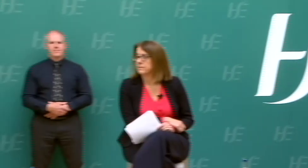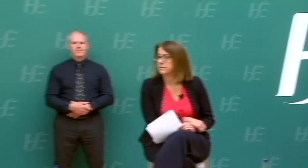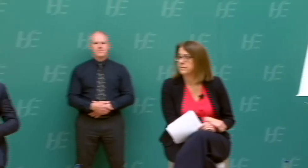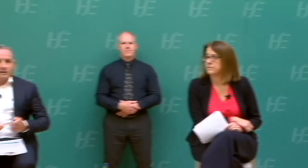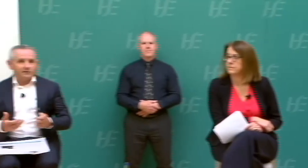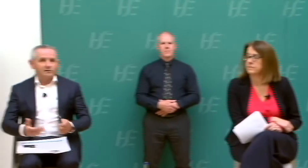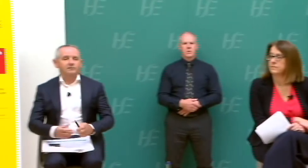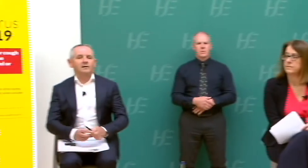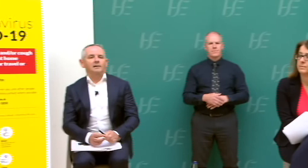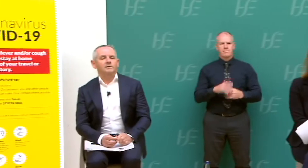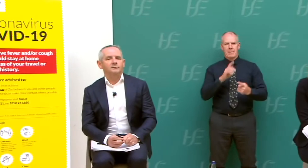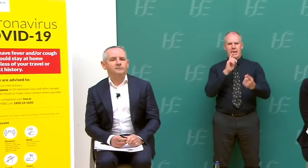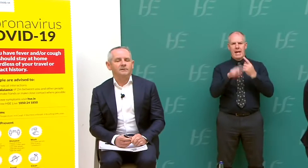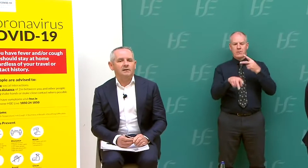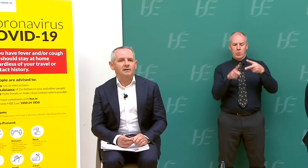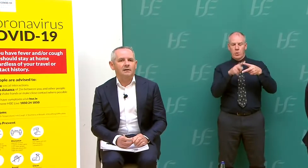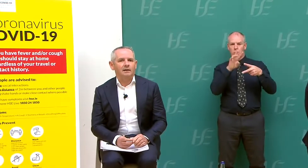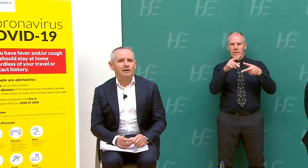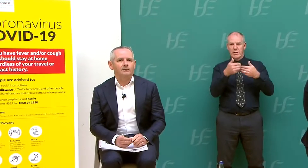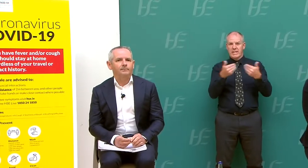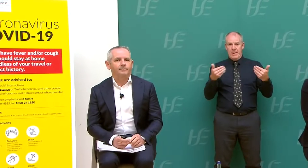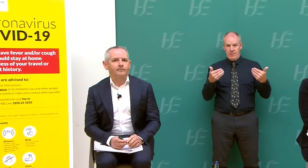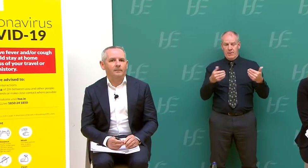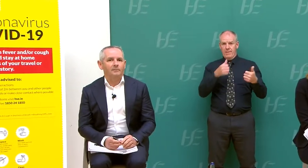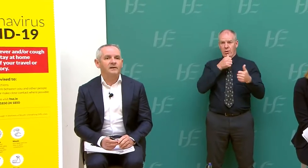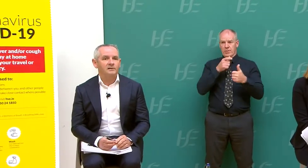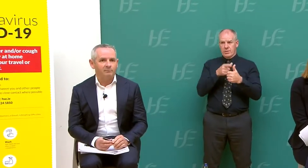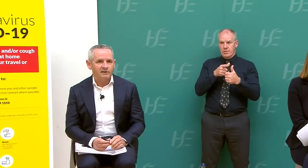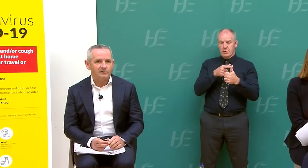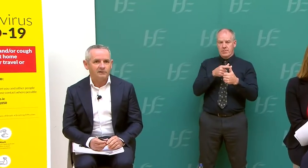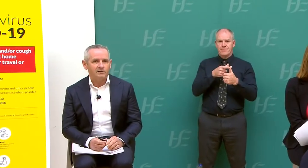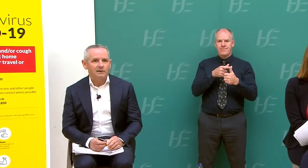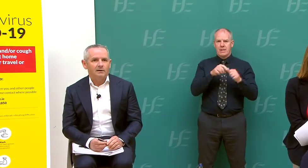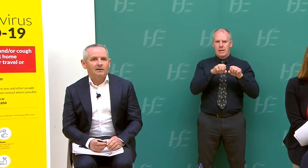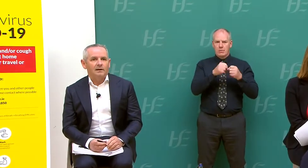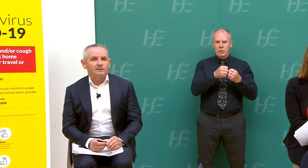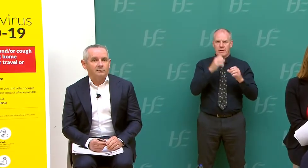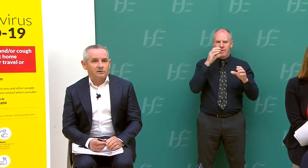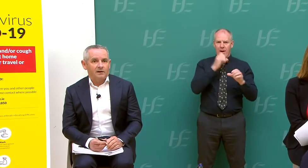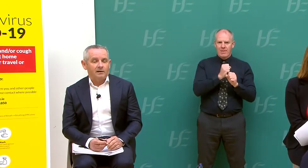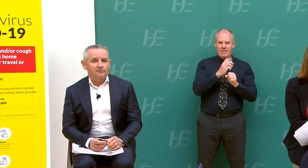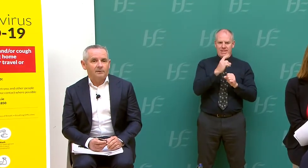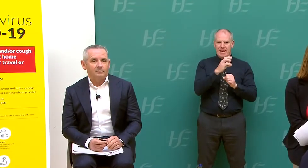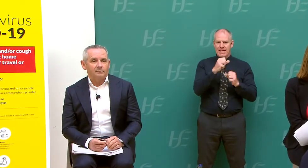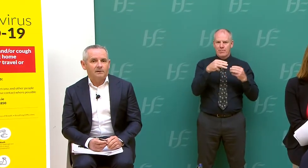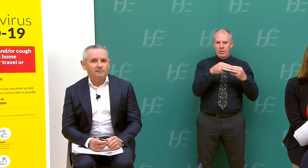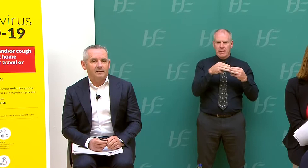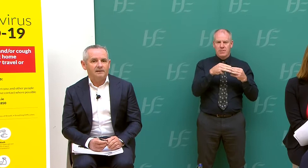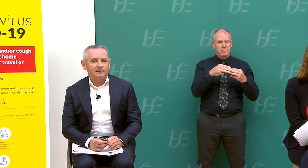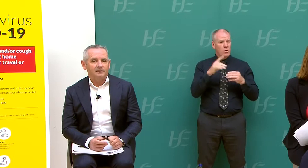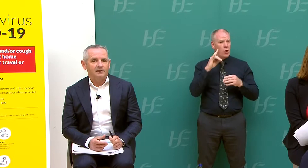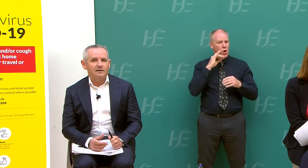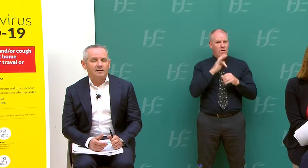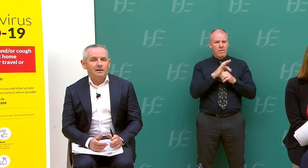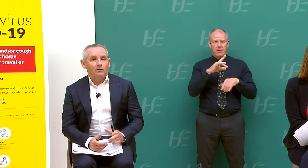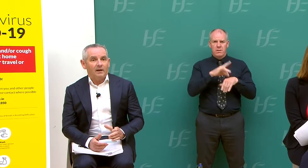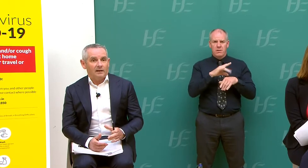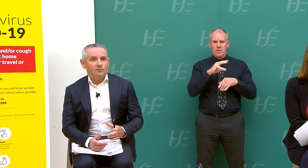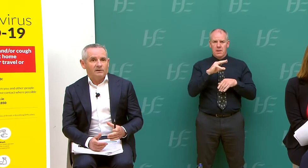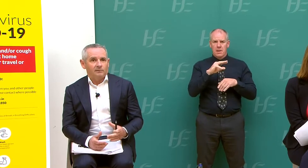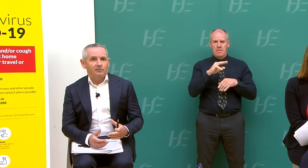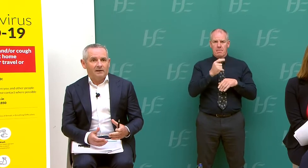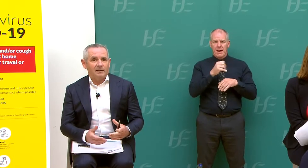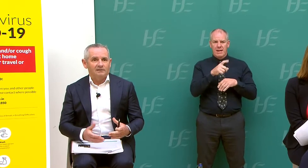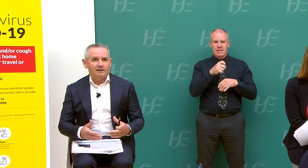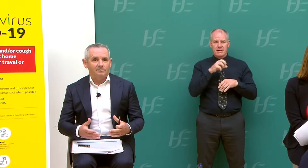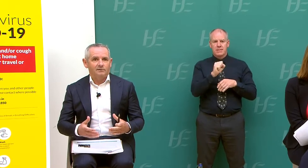take the 2 things separately, just in terms of the potential breaches, as you just heard from Dr. Maddox there, the way